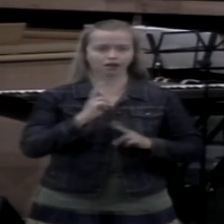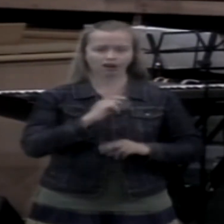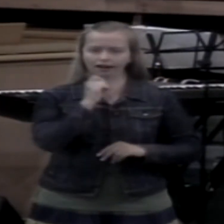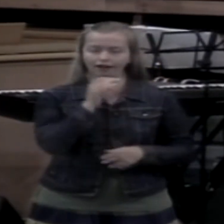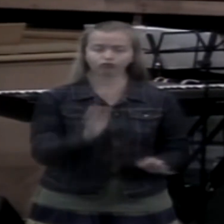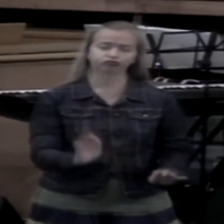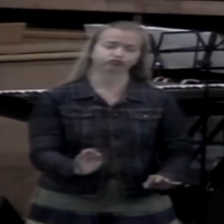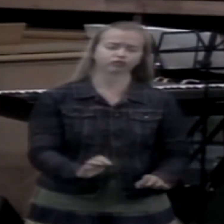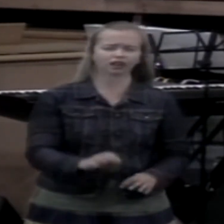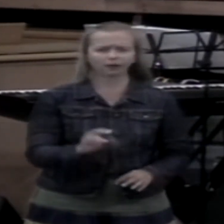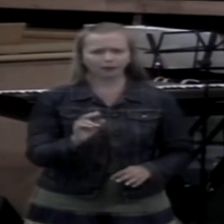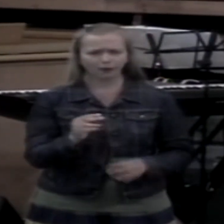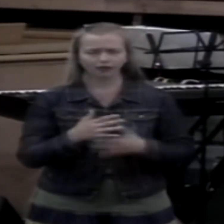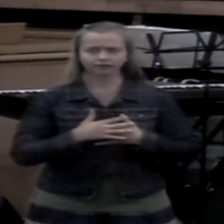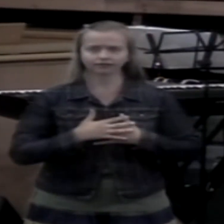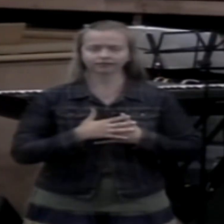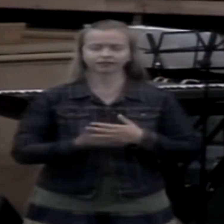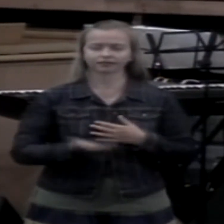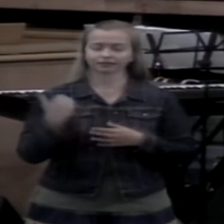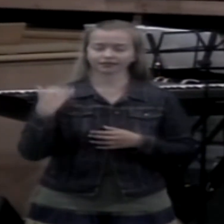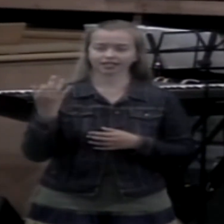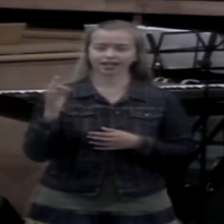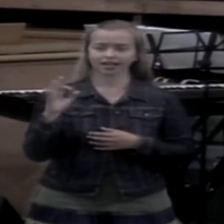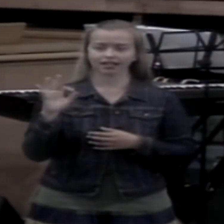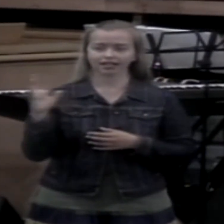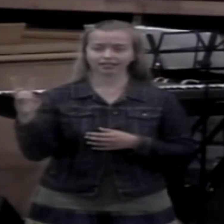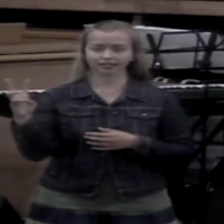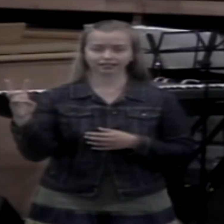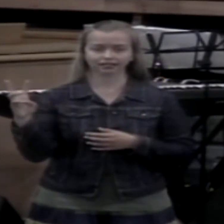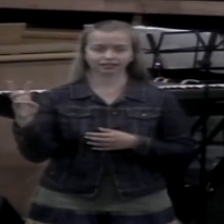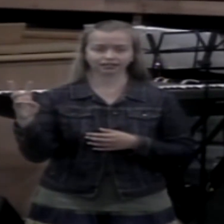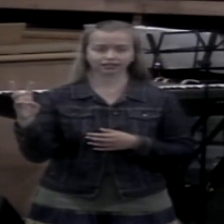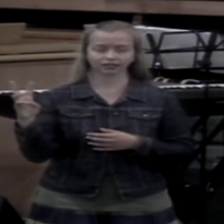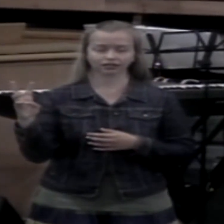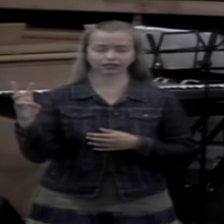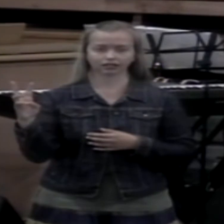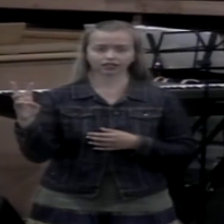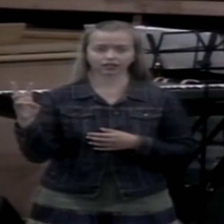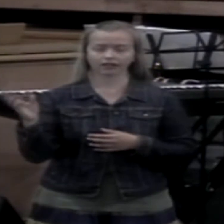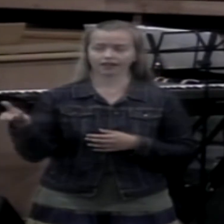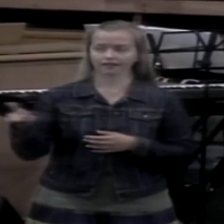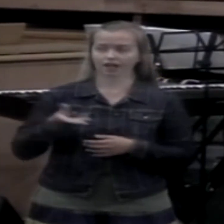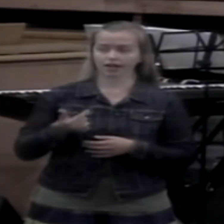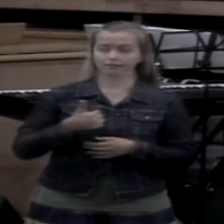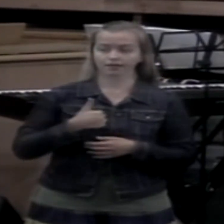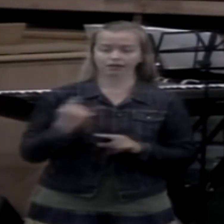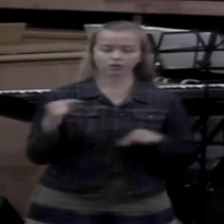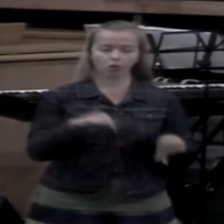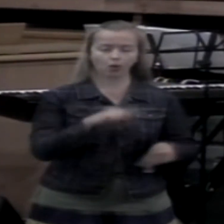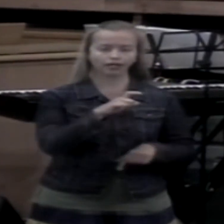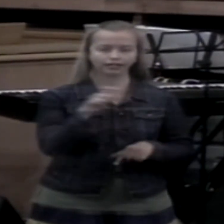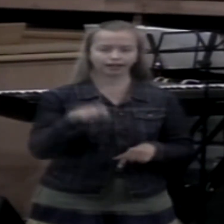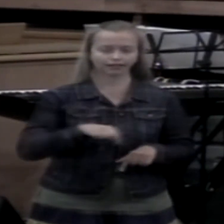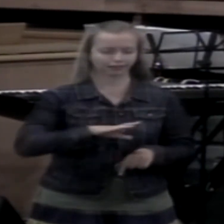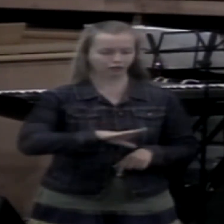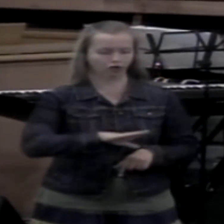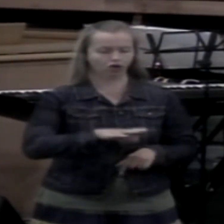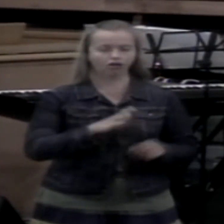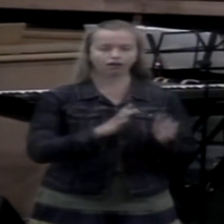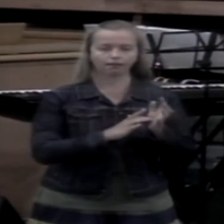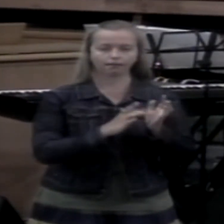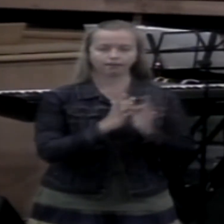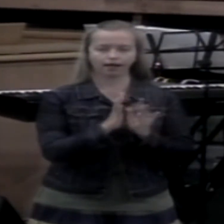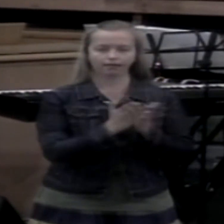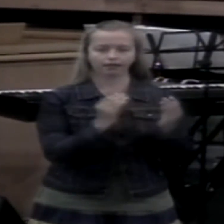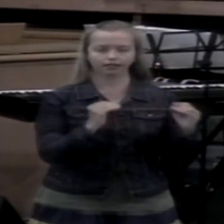1996, I went back to my home state, Texas. They invited me to be their Bible teacher for